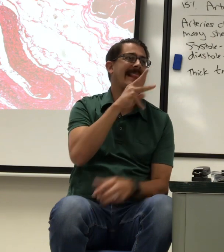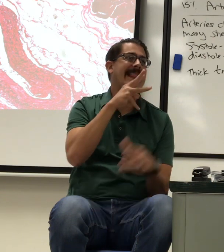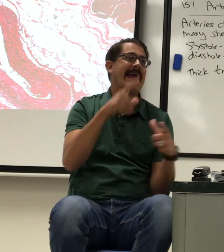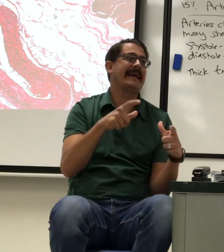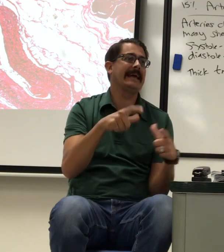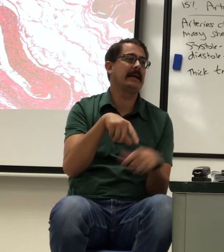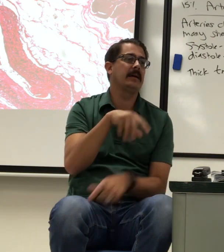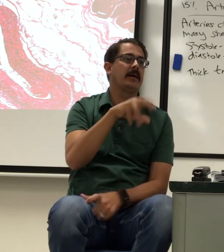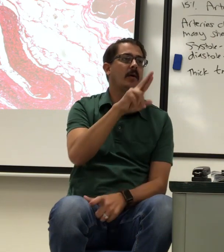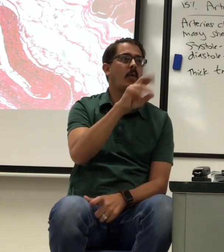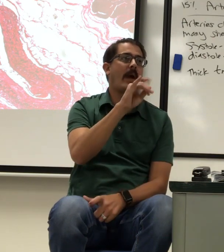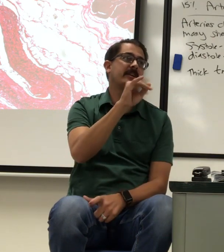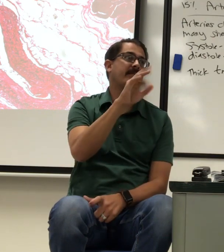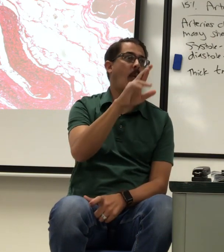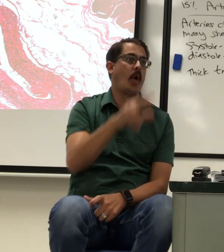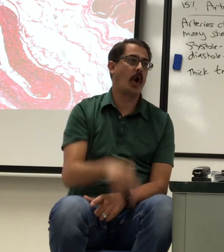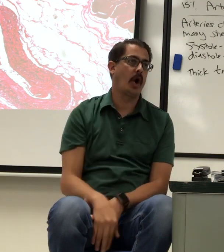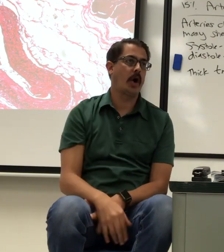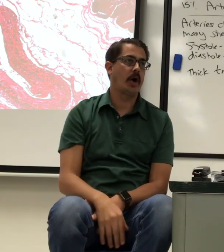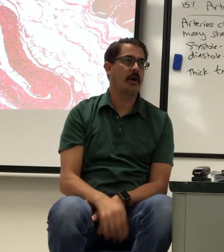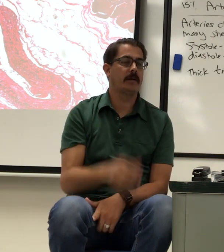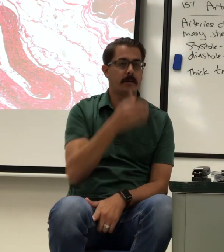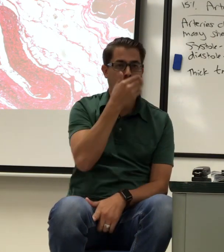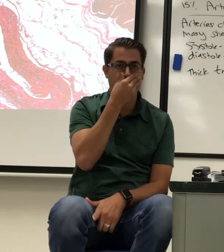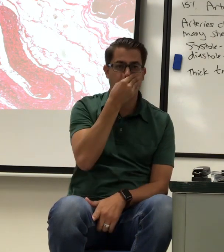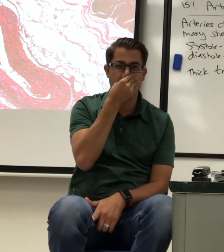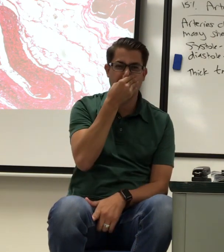Quote unquote, or blood reservoir.